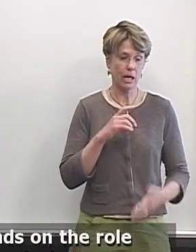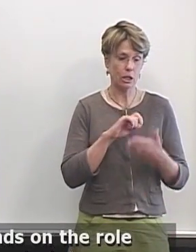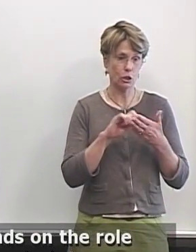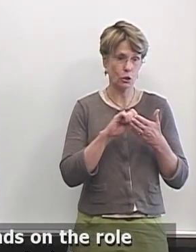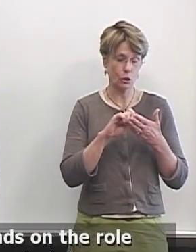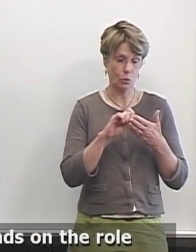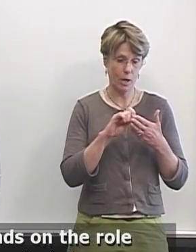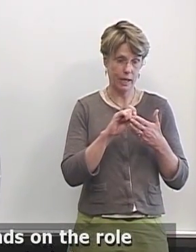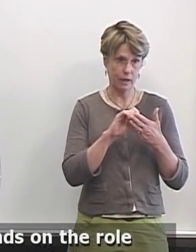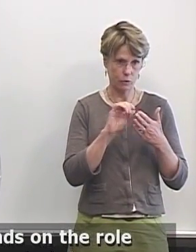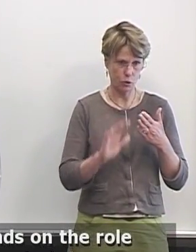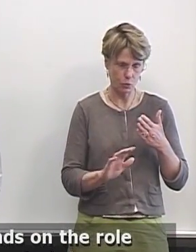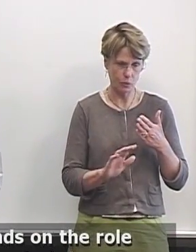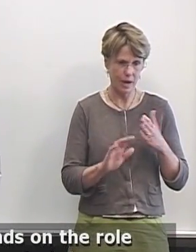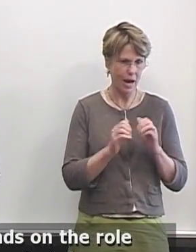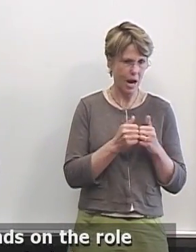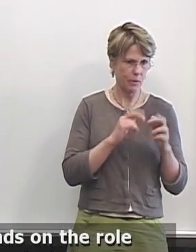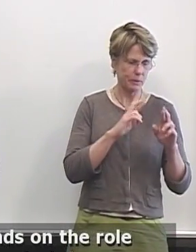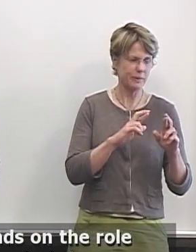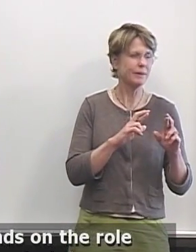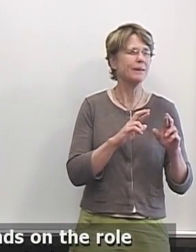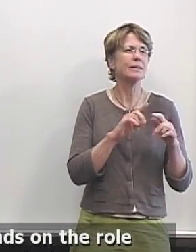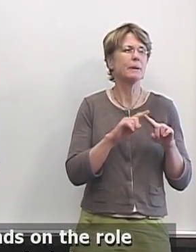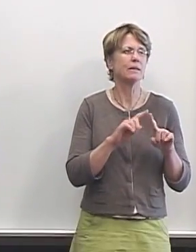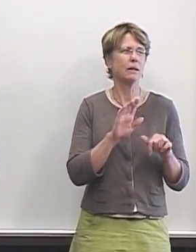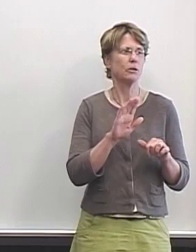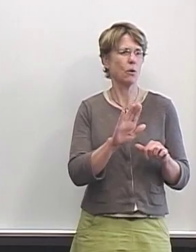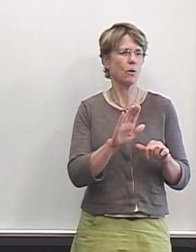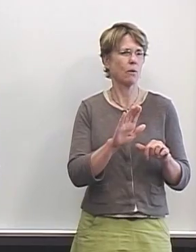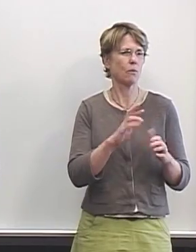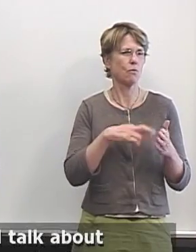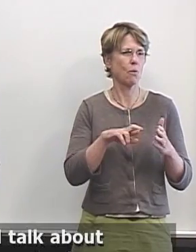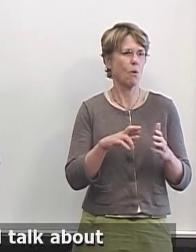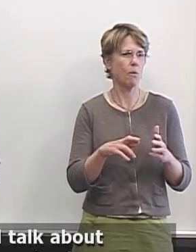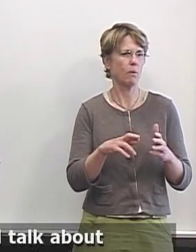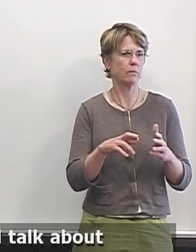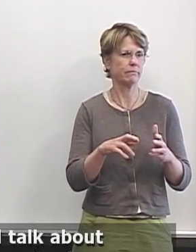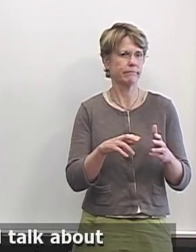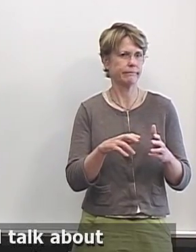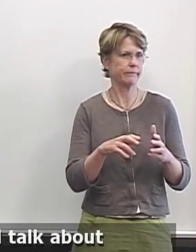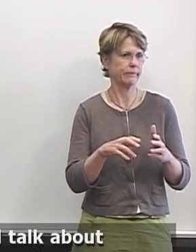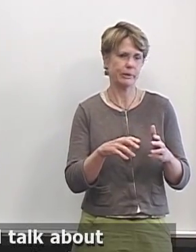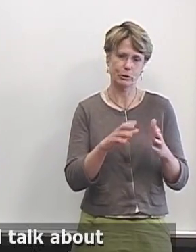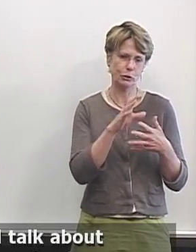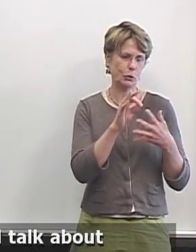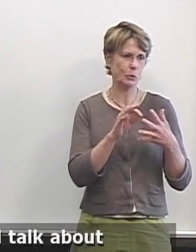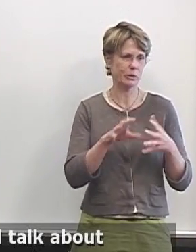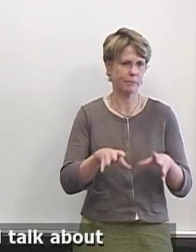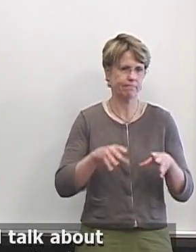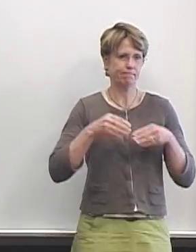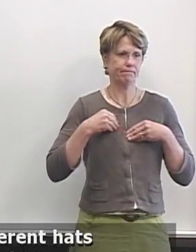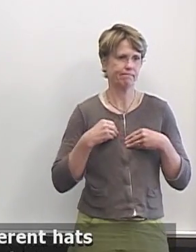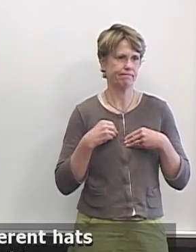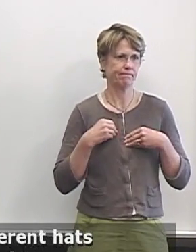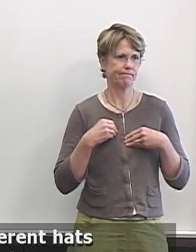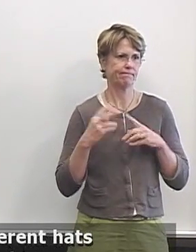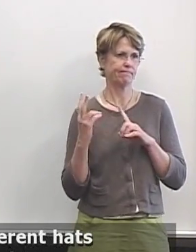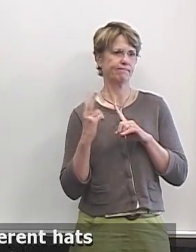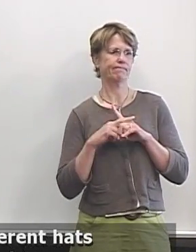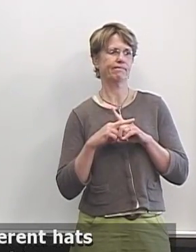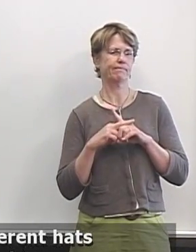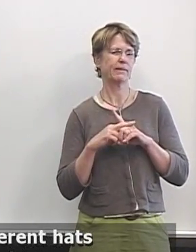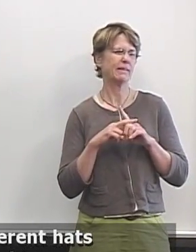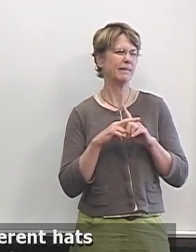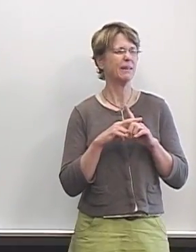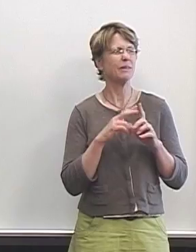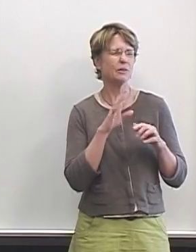really depends on the role you choose to take. And we'll talk about the different roles, the different hats you might